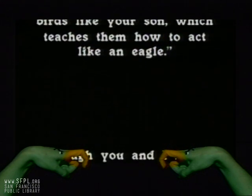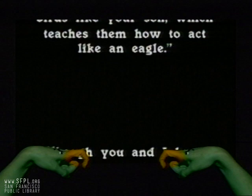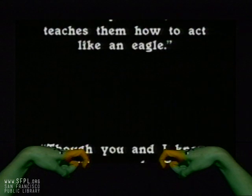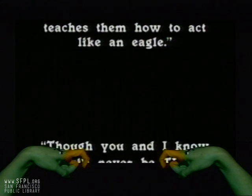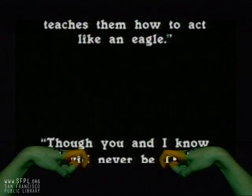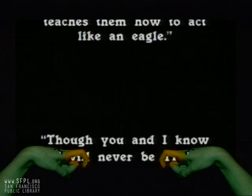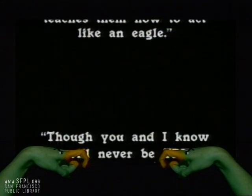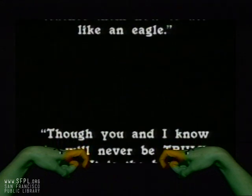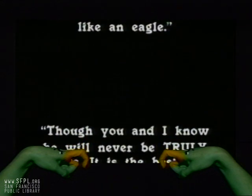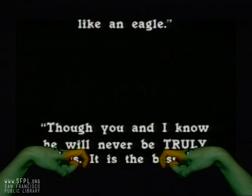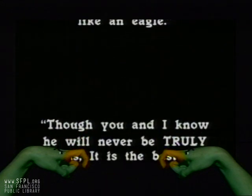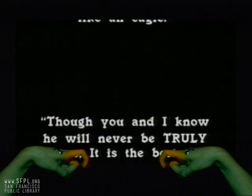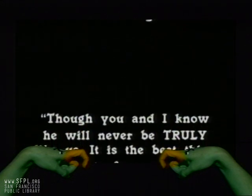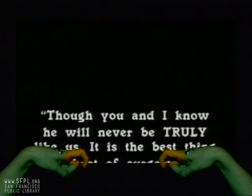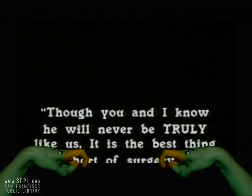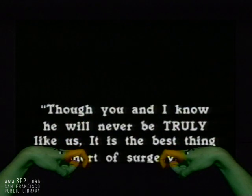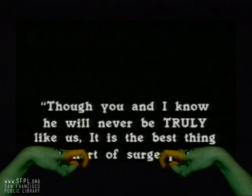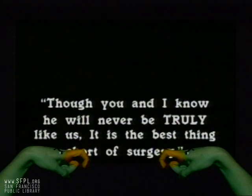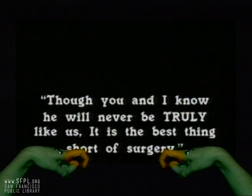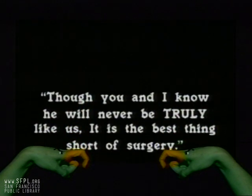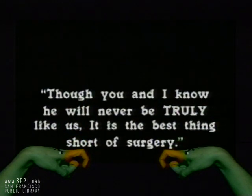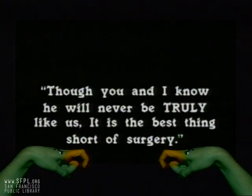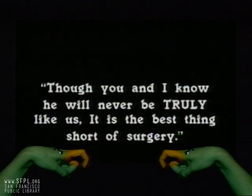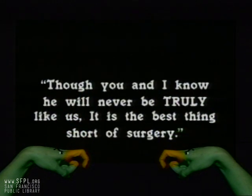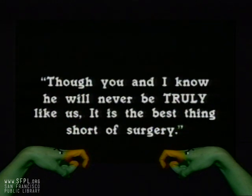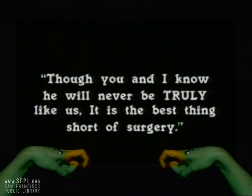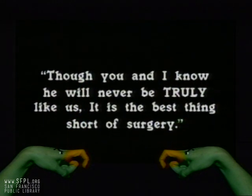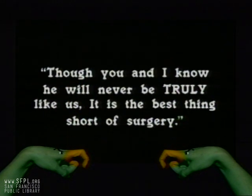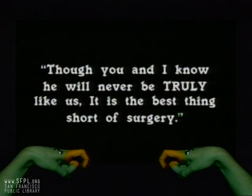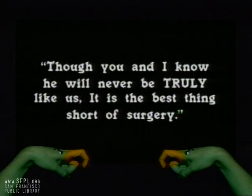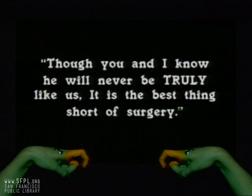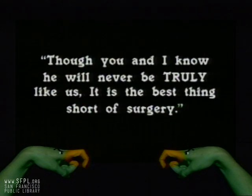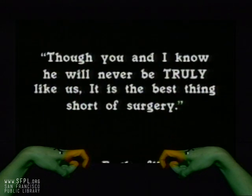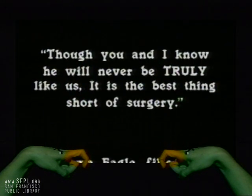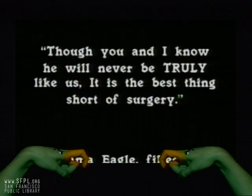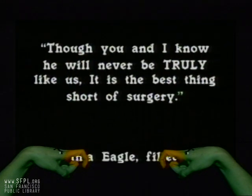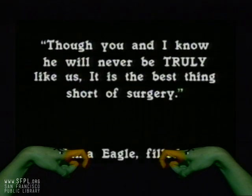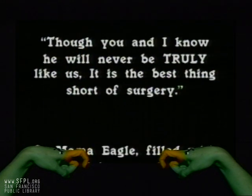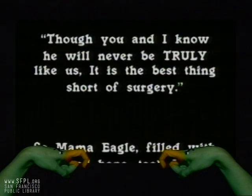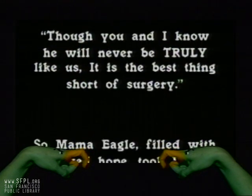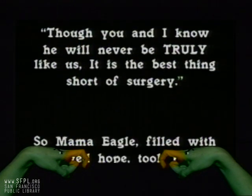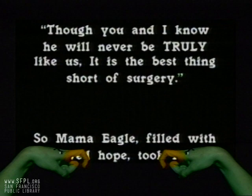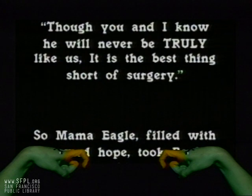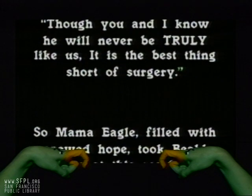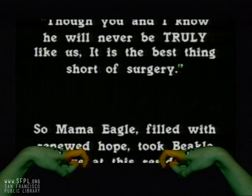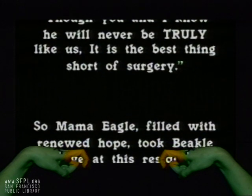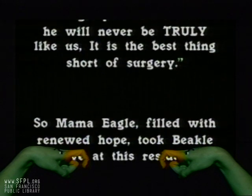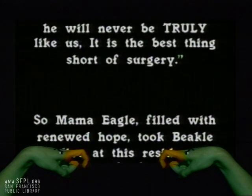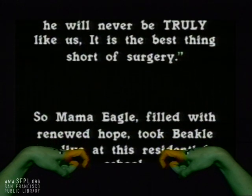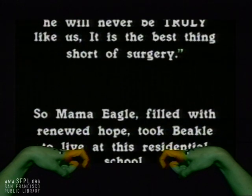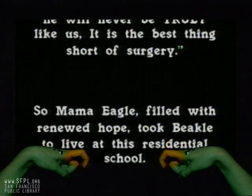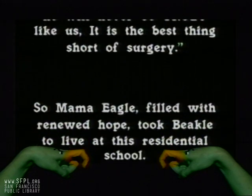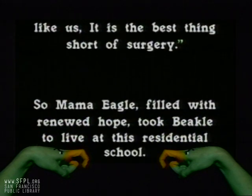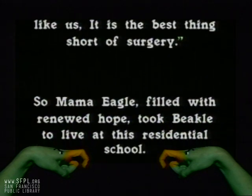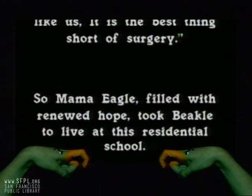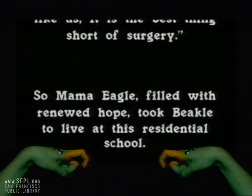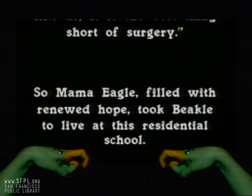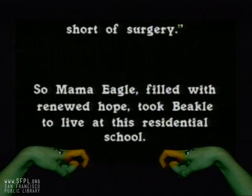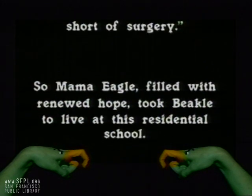know he will never be truly like us, it's the best thing short of surgery." So Mama Eagle, filled with renewed hope, took Beakle off